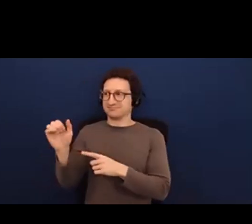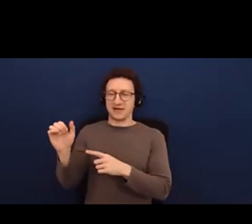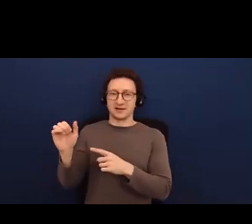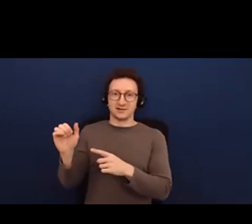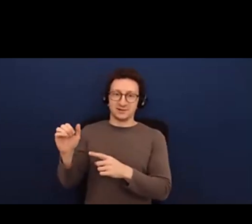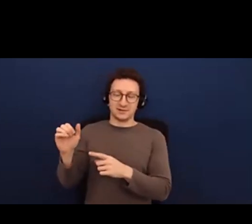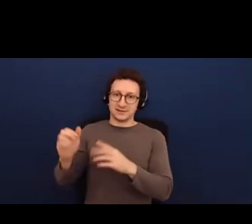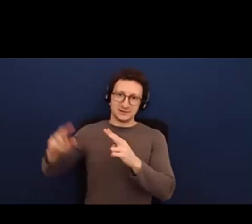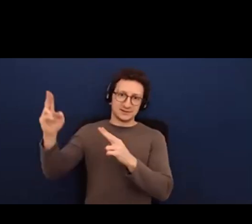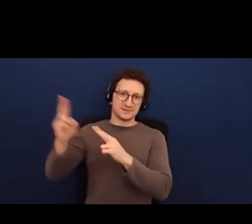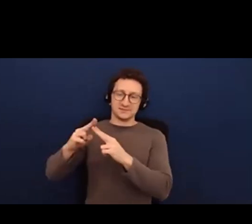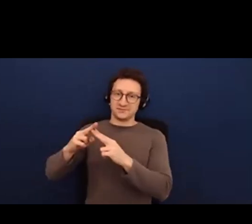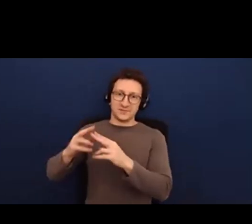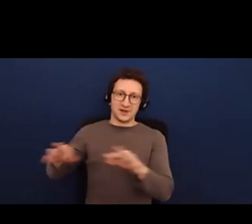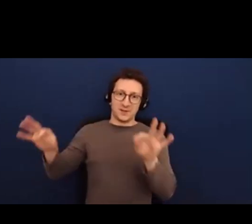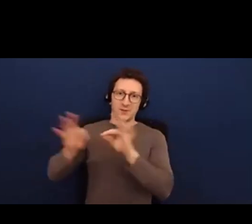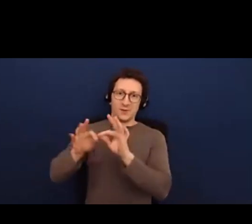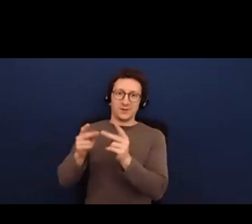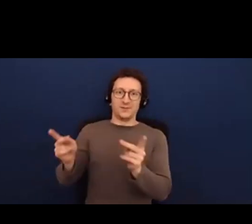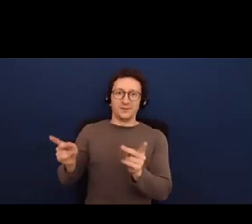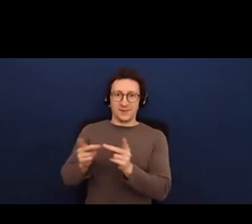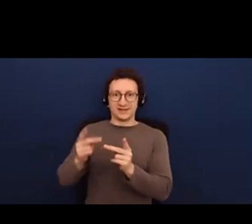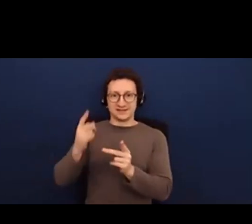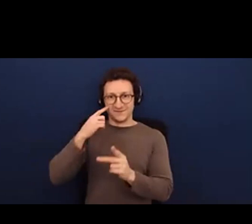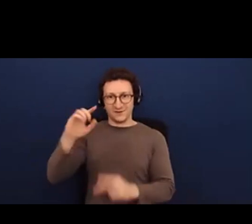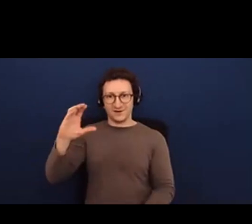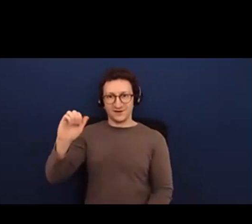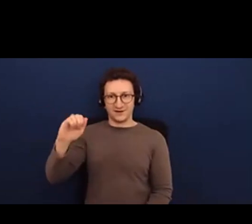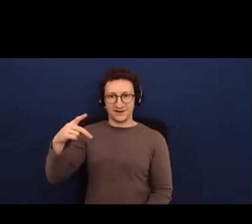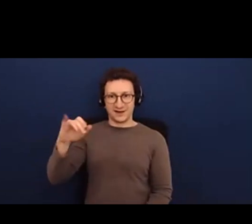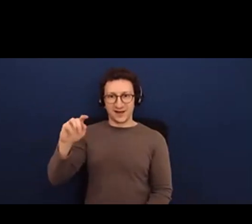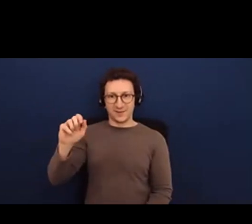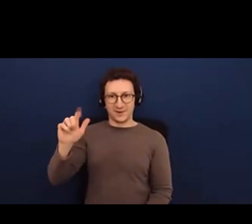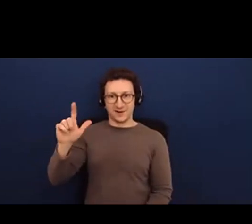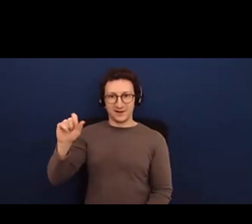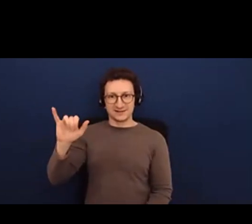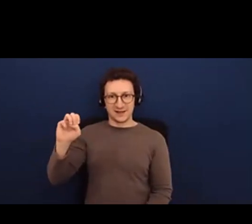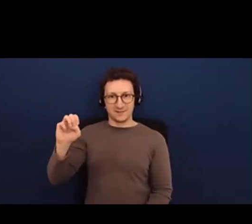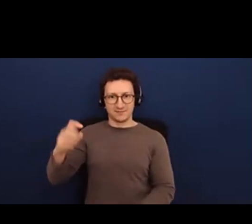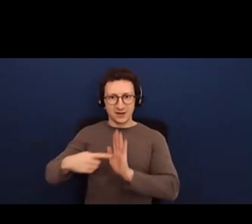of the capitalistic world, and of many people's